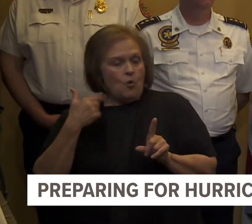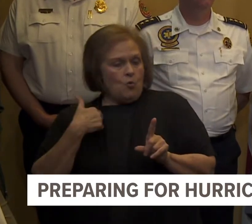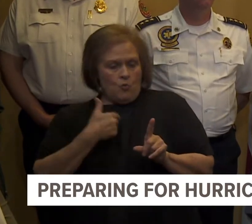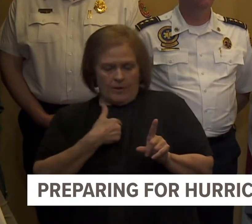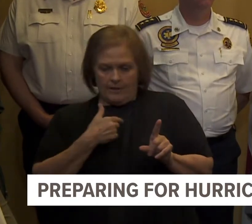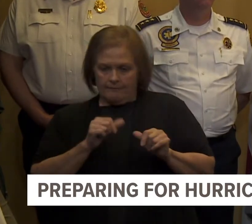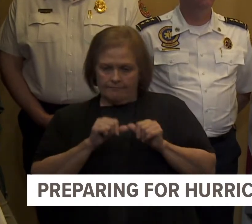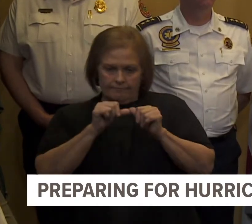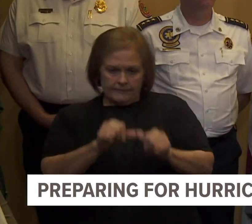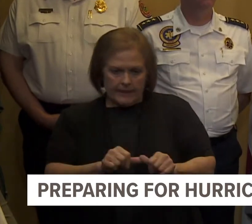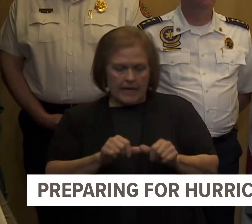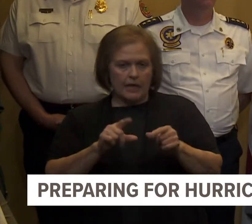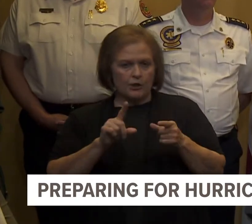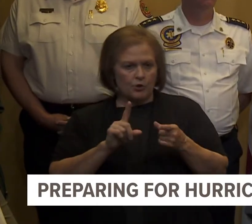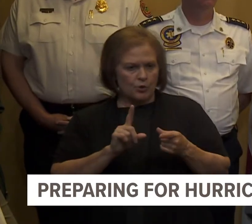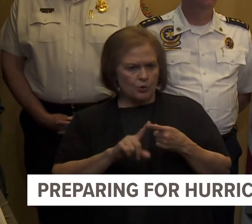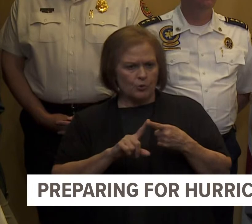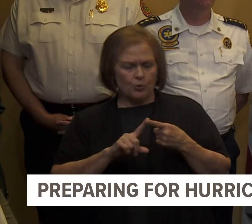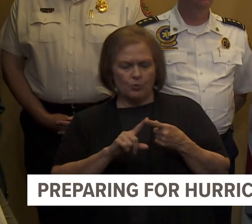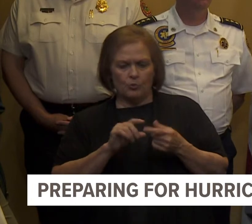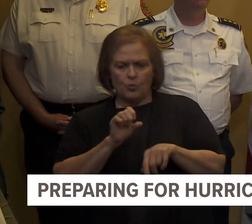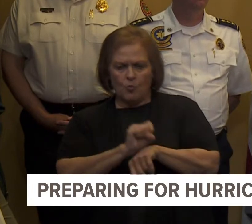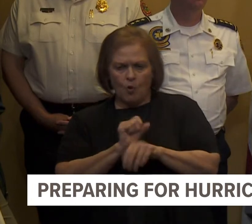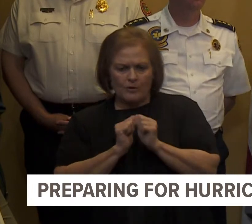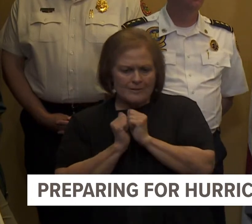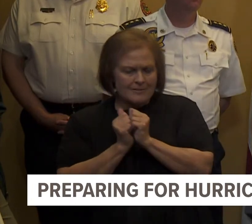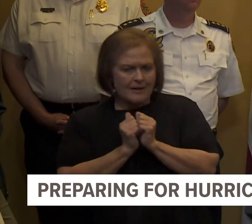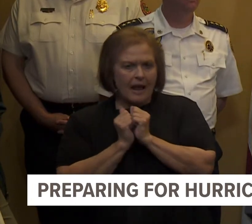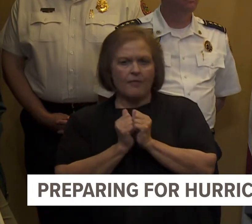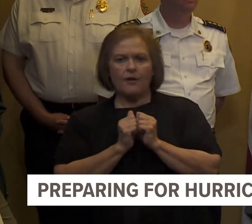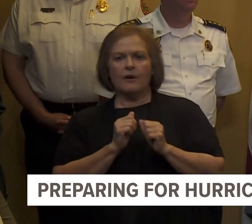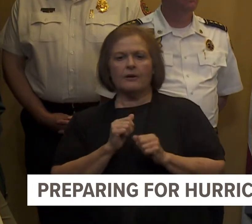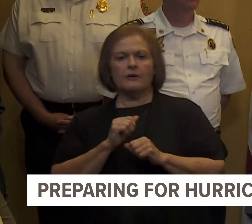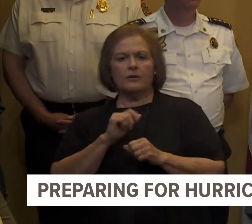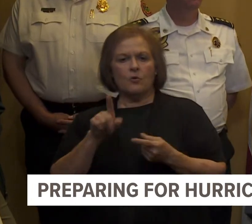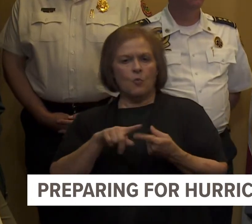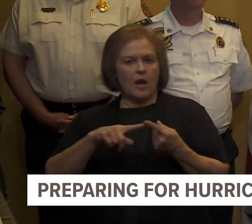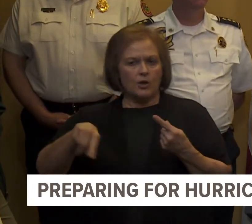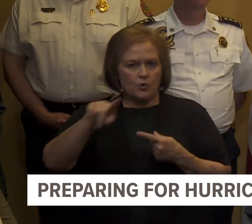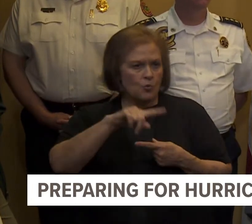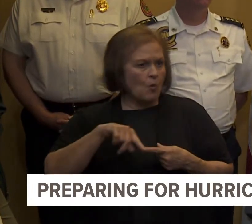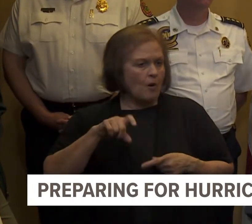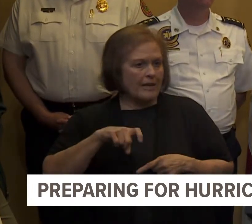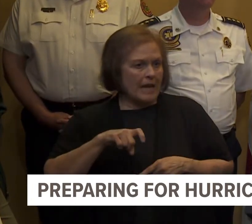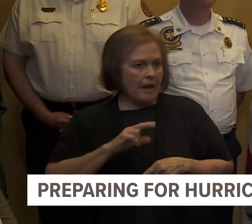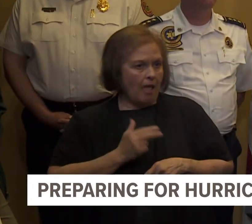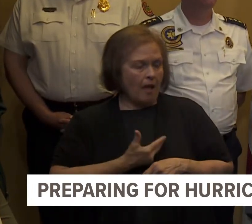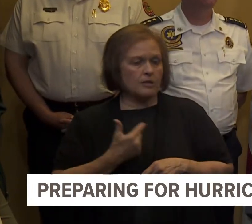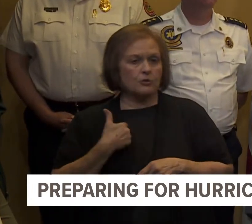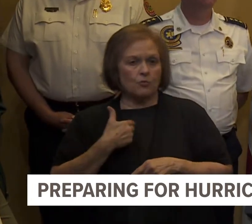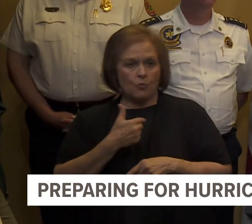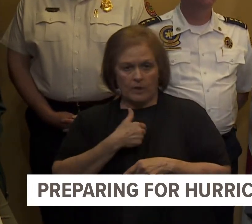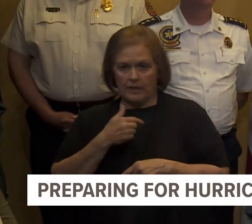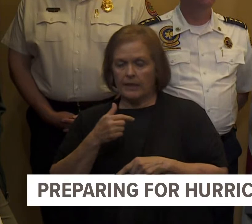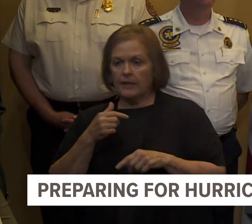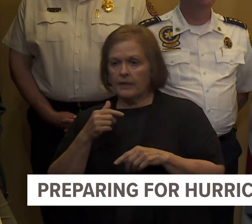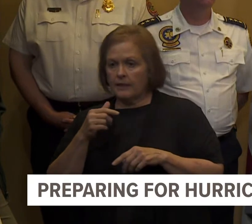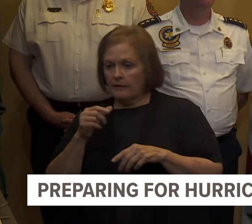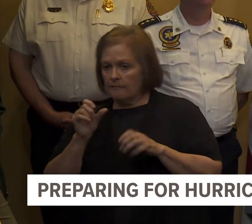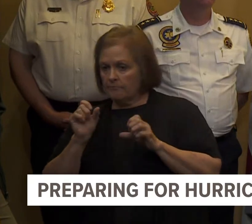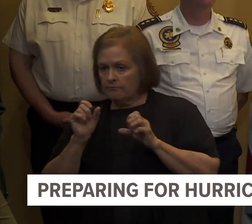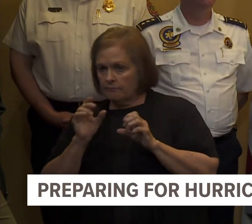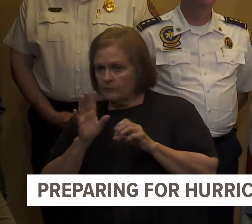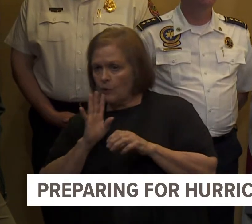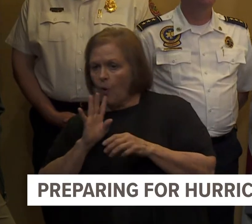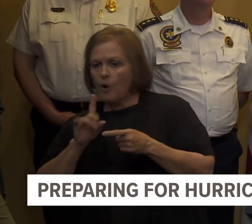conversations to ensure that we're all working together when our communities need us, no matter what the storm. And we'll be speaking directly with our community at